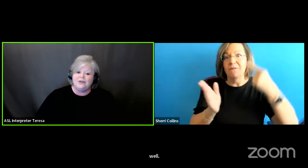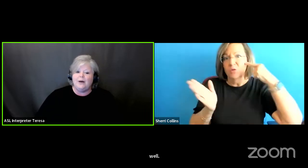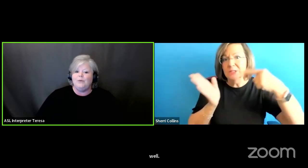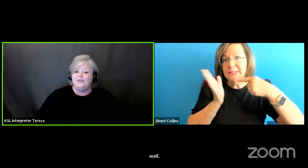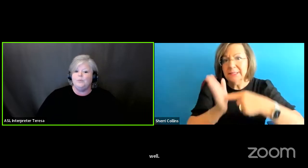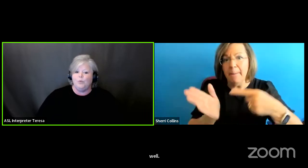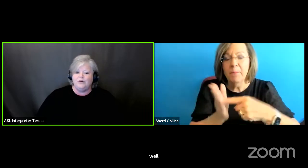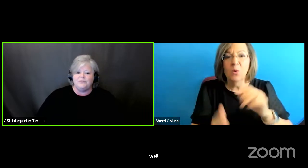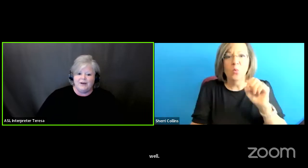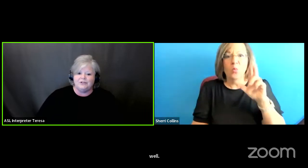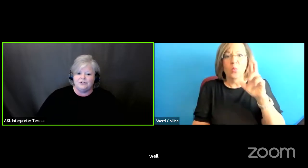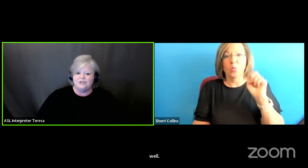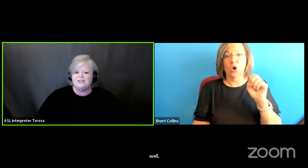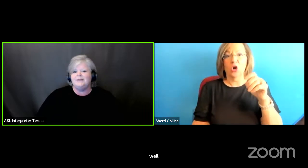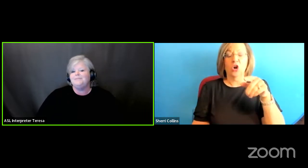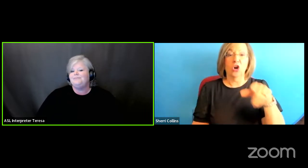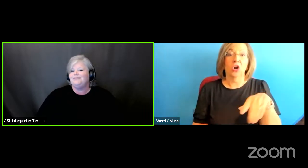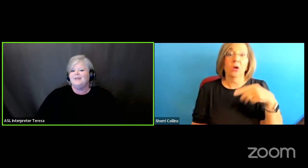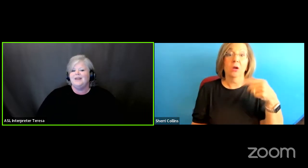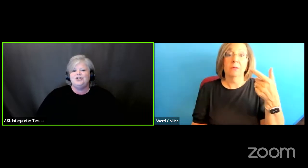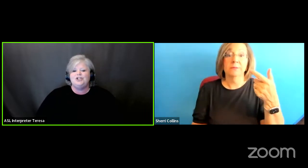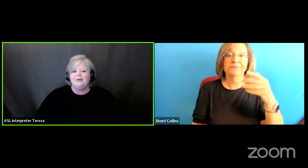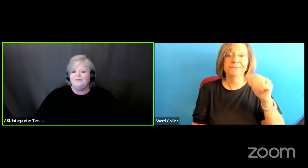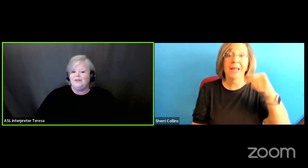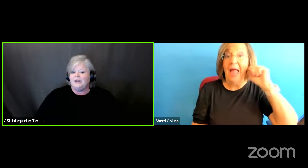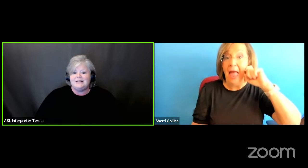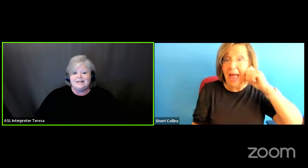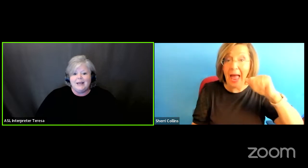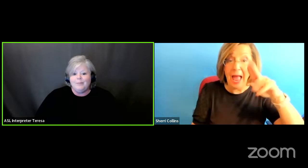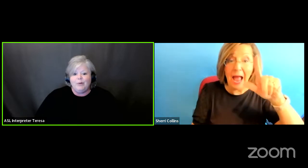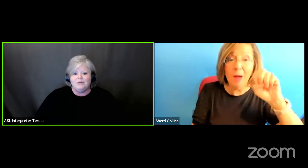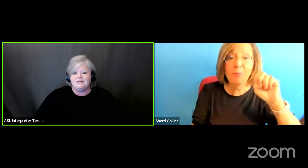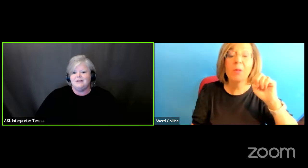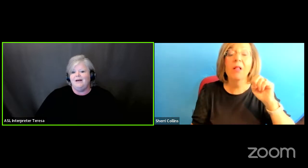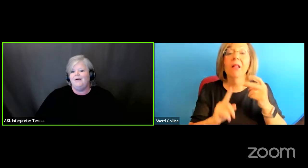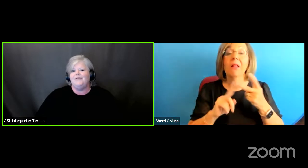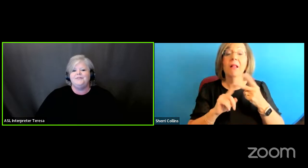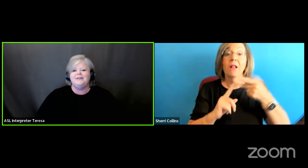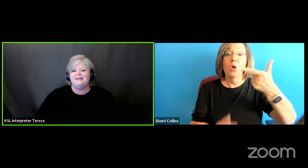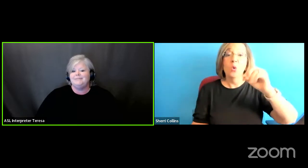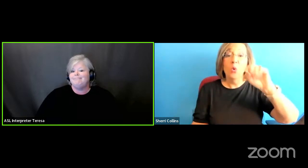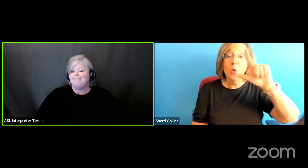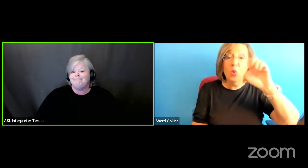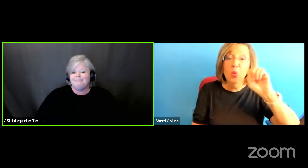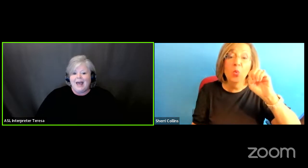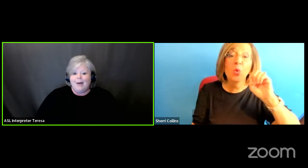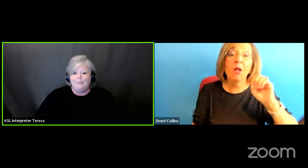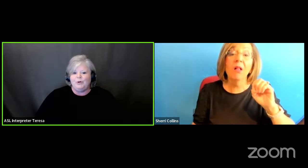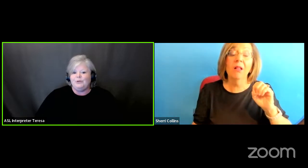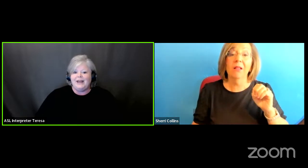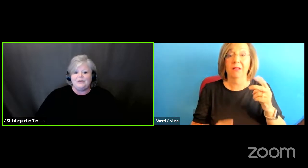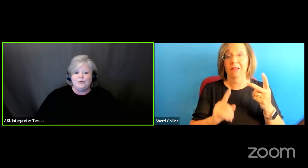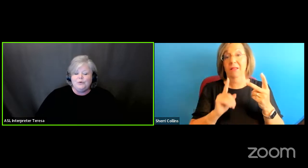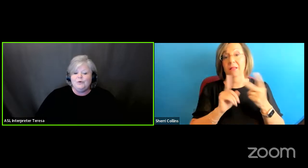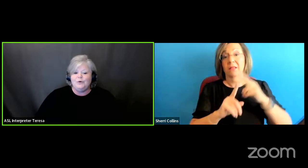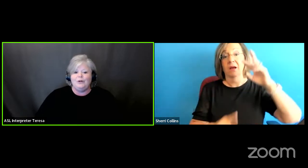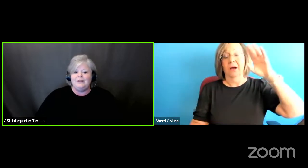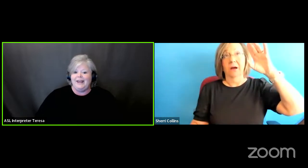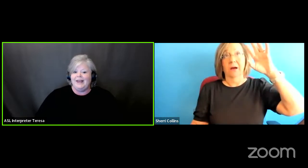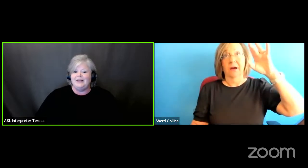them share that with their board of directors, showing various examples of Apple and